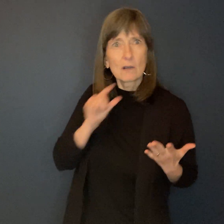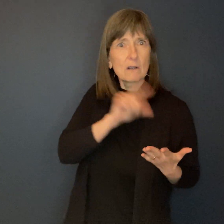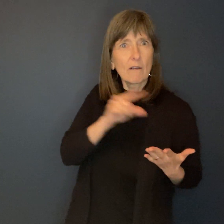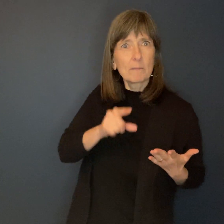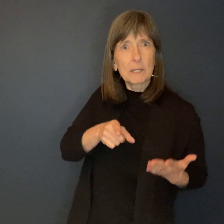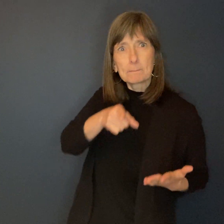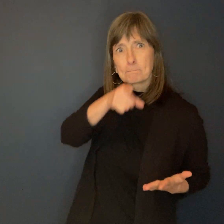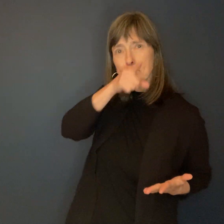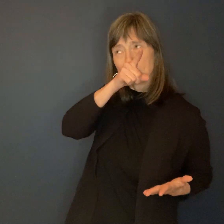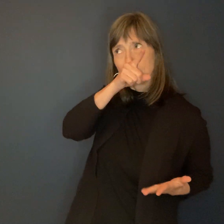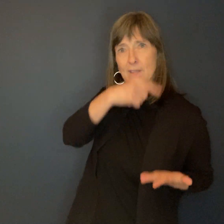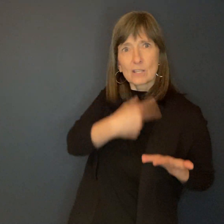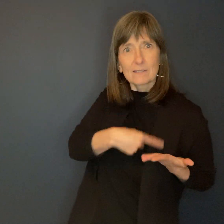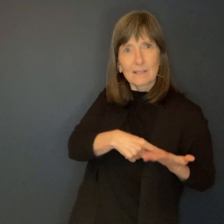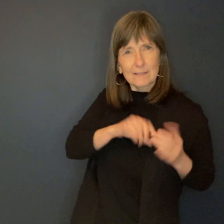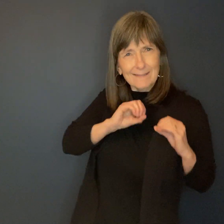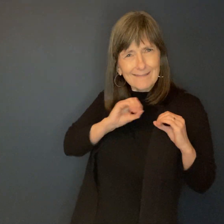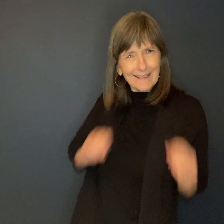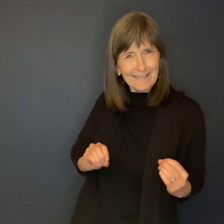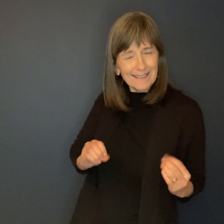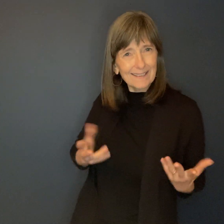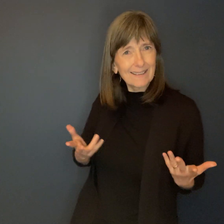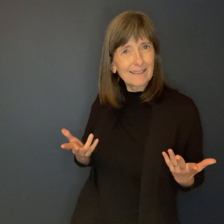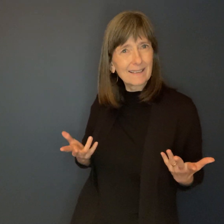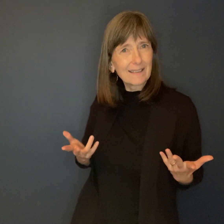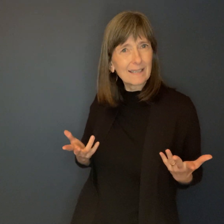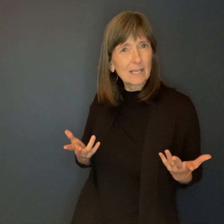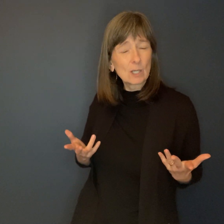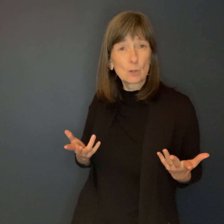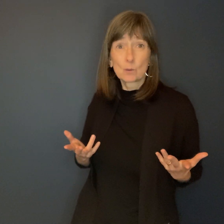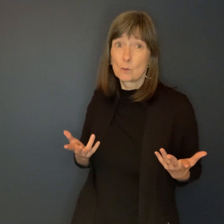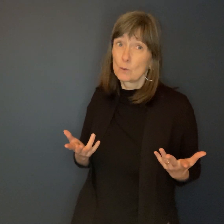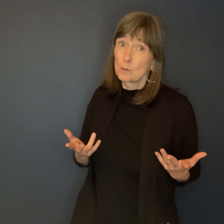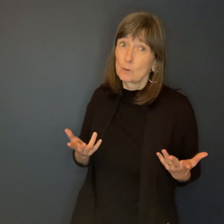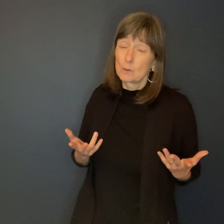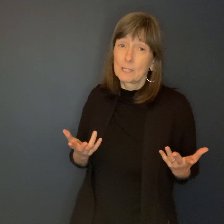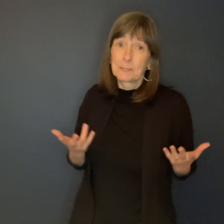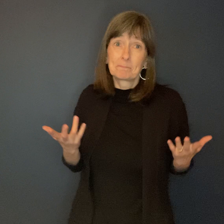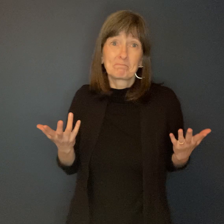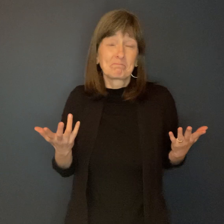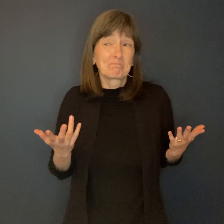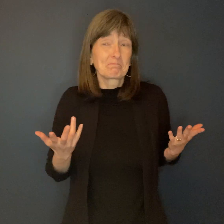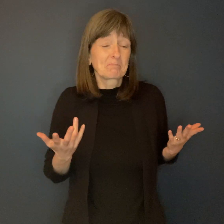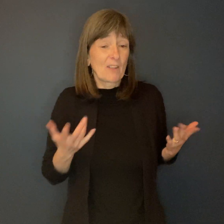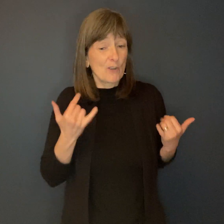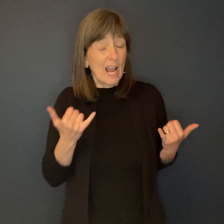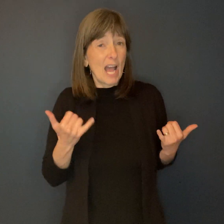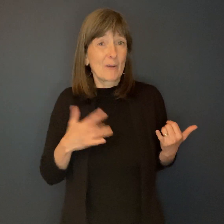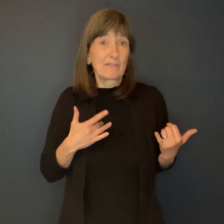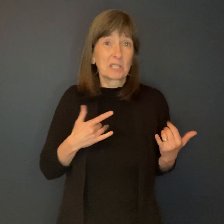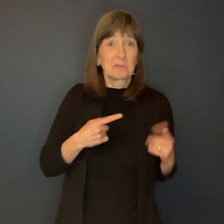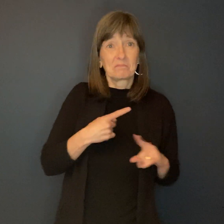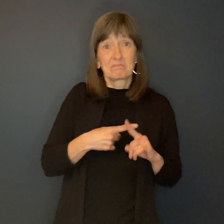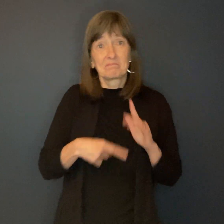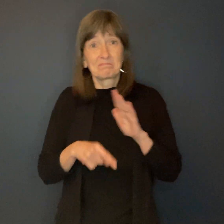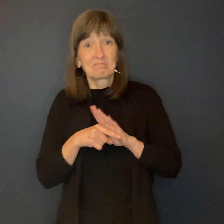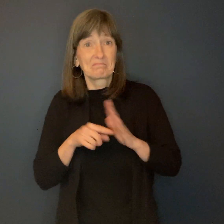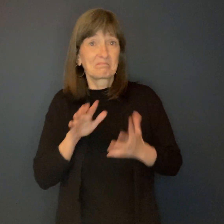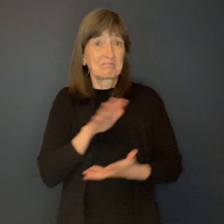I would say that it's a mixed bag. I'd be very interested to know how the other